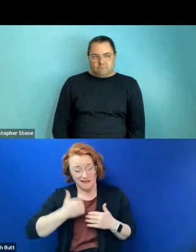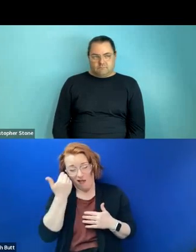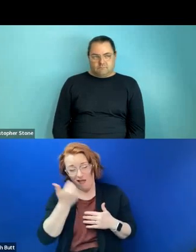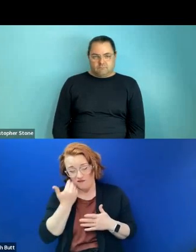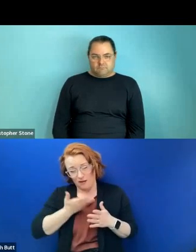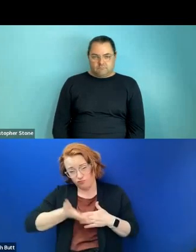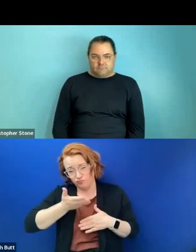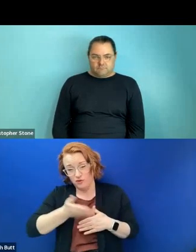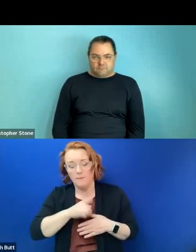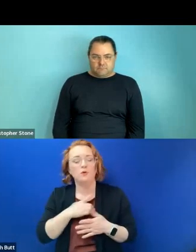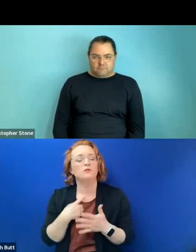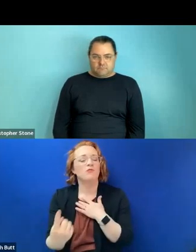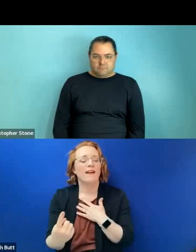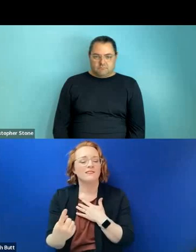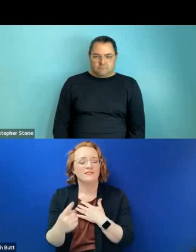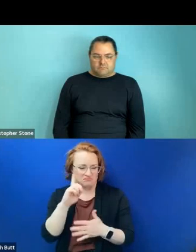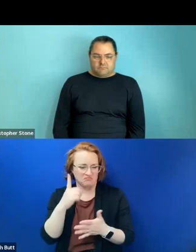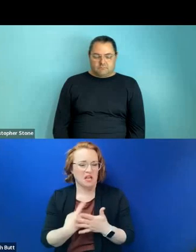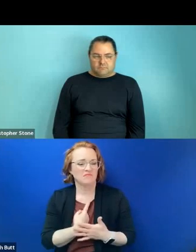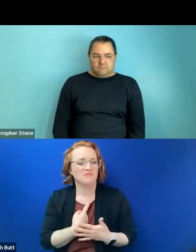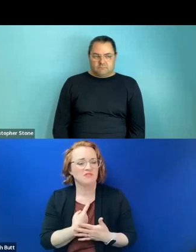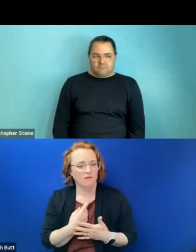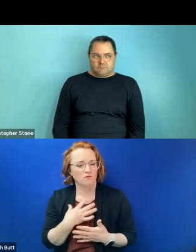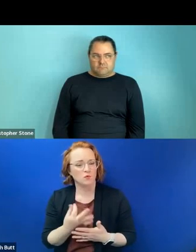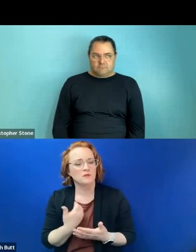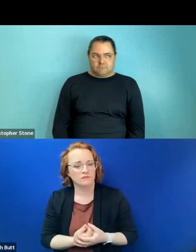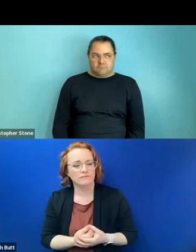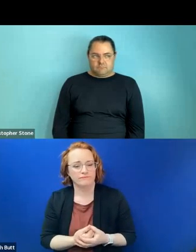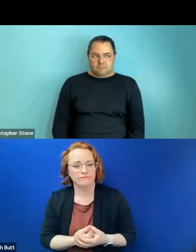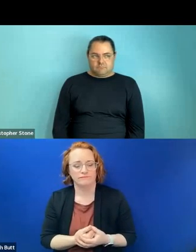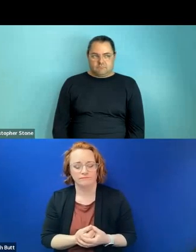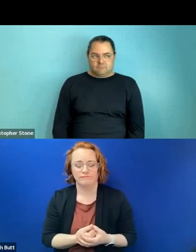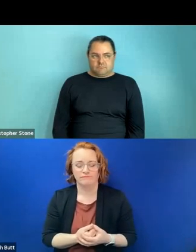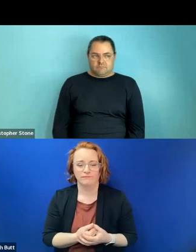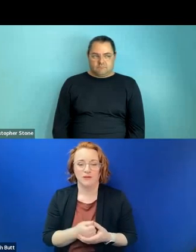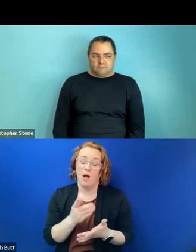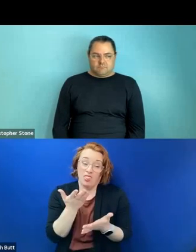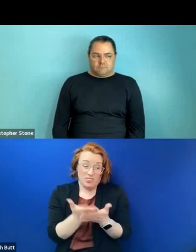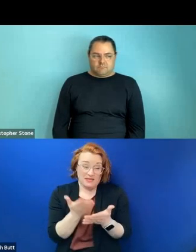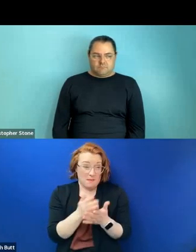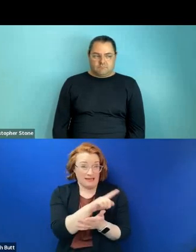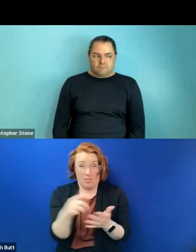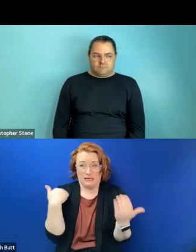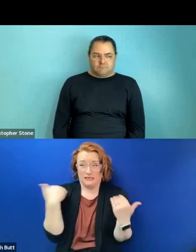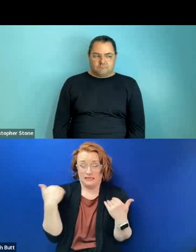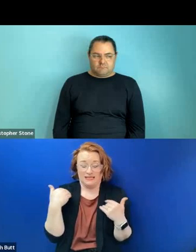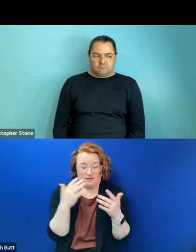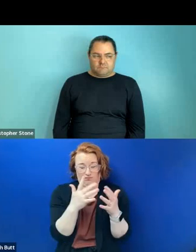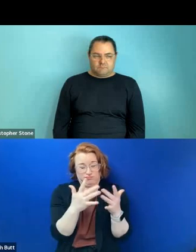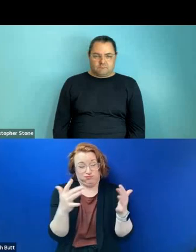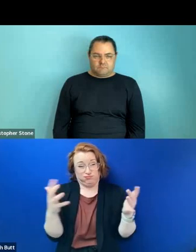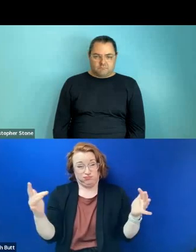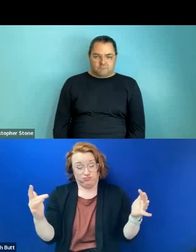As you're freelance, that's your choice. So yeah, the demand is incredible. The